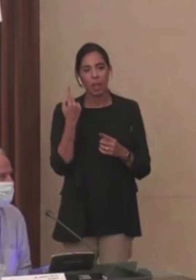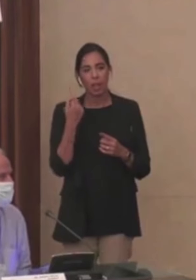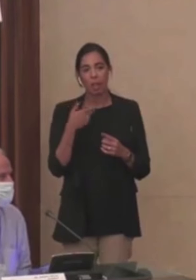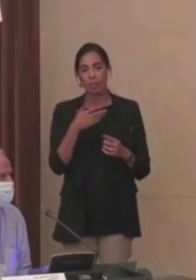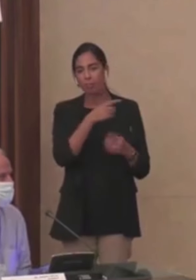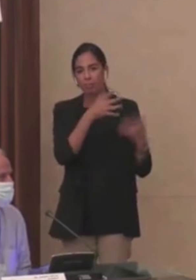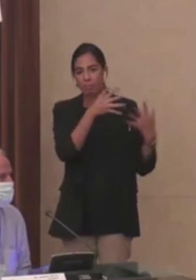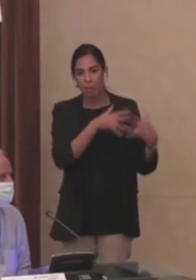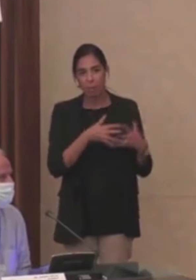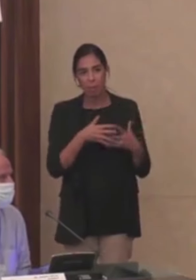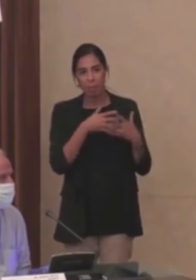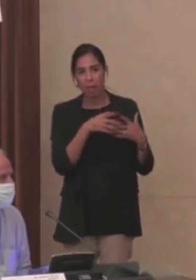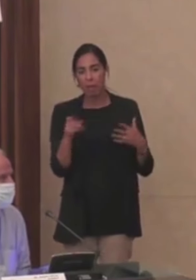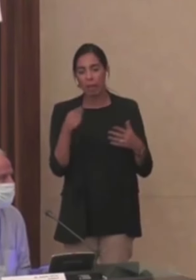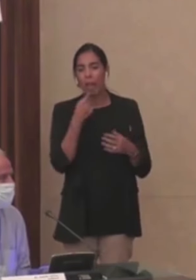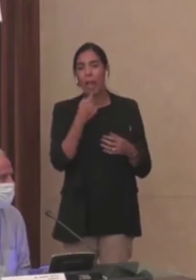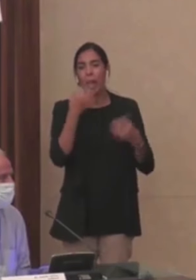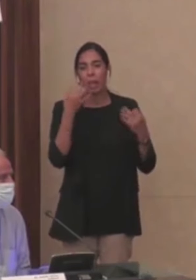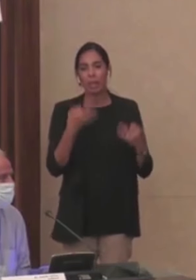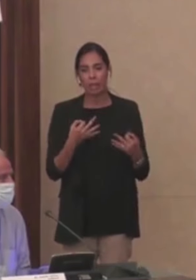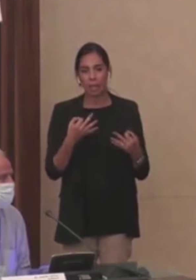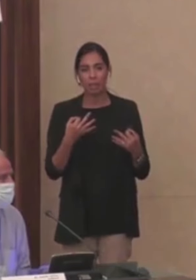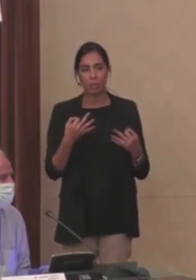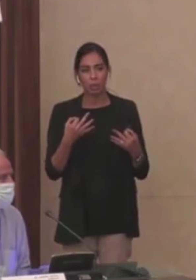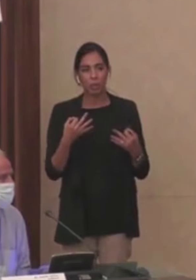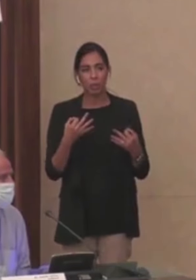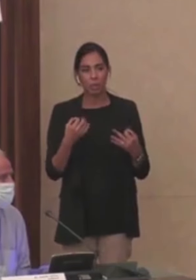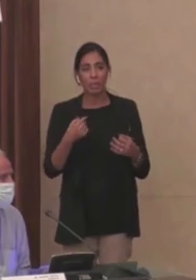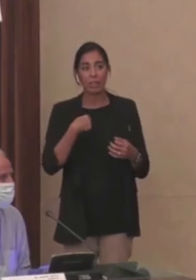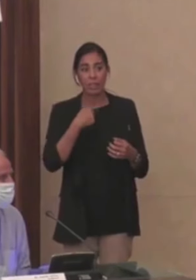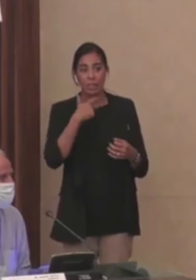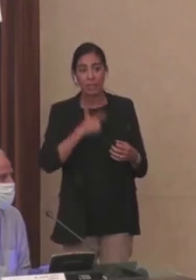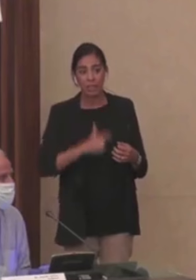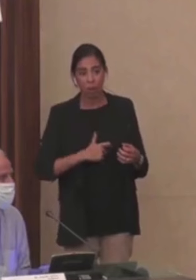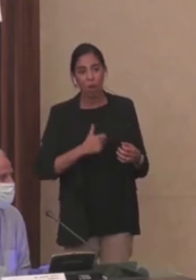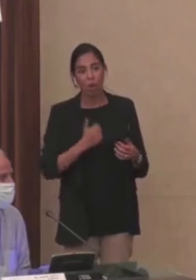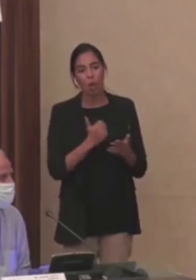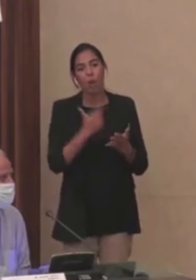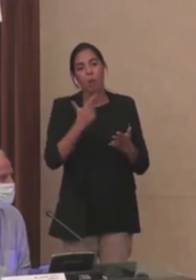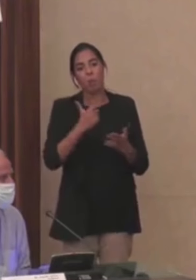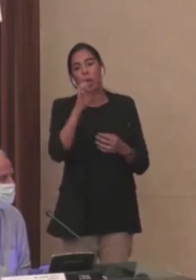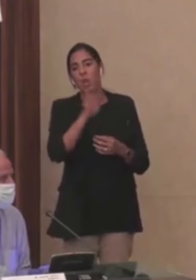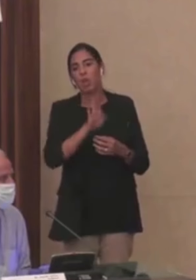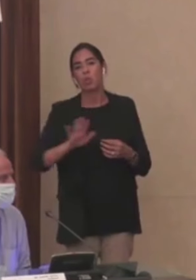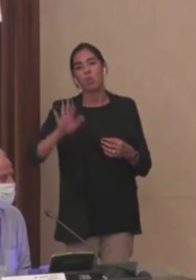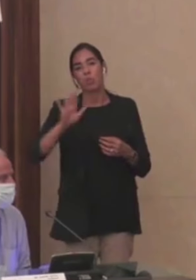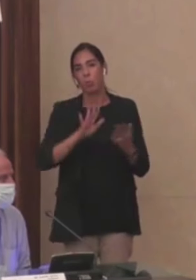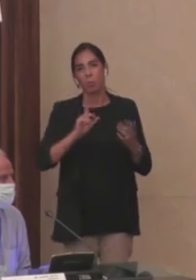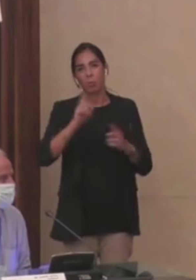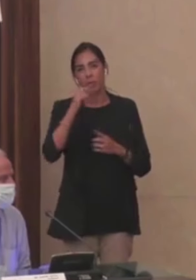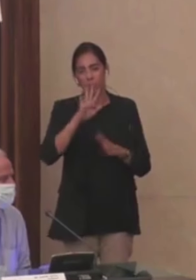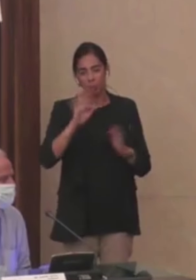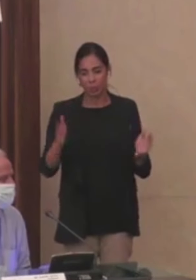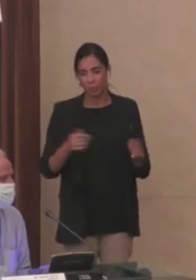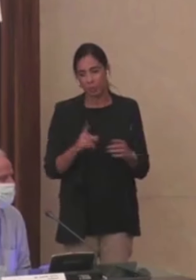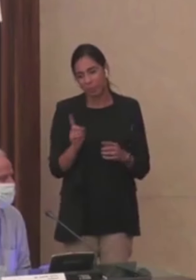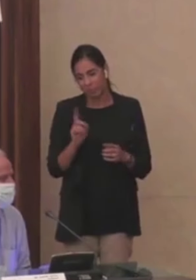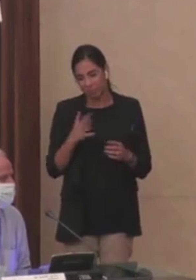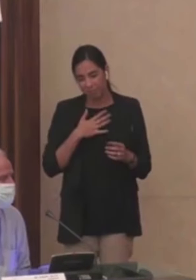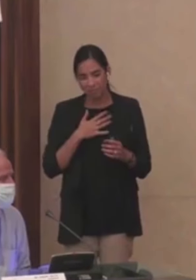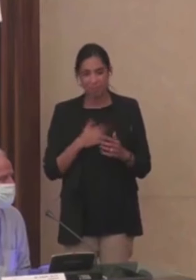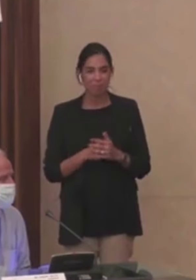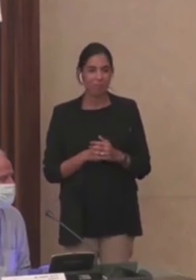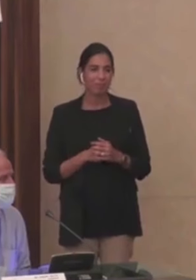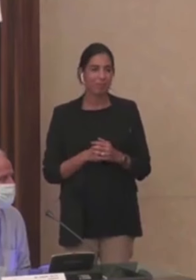US broadcasting, he defined me as the European Peter McCulloch. And I thank you for this. It's